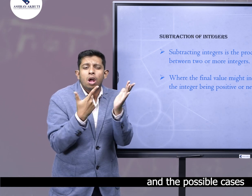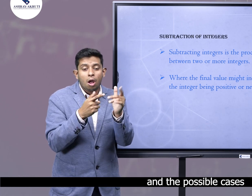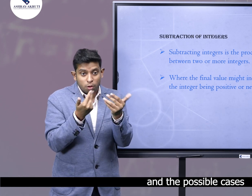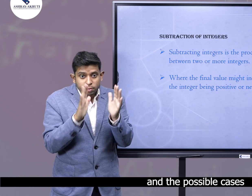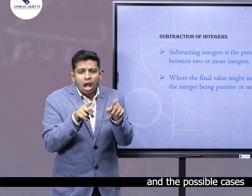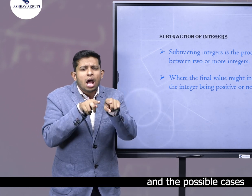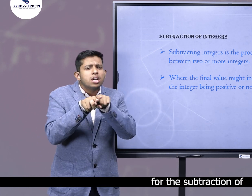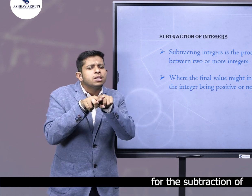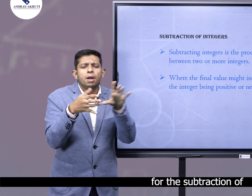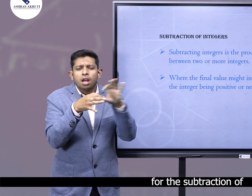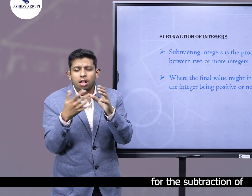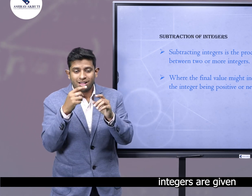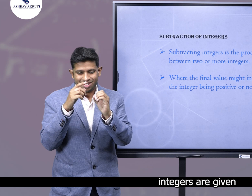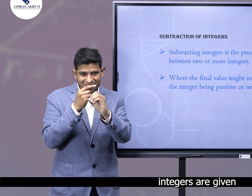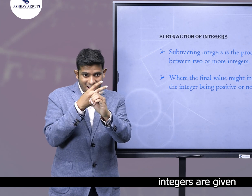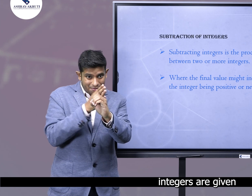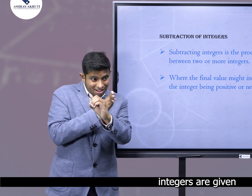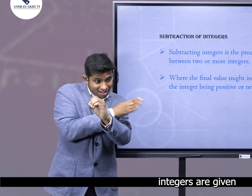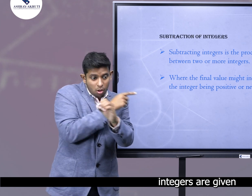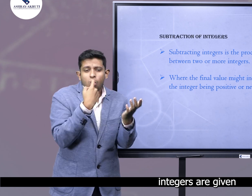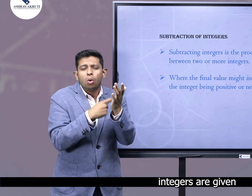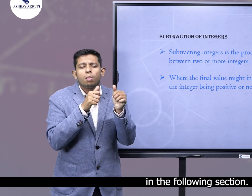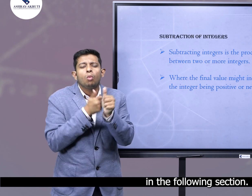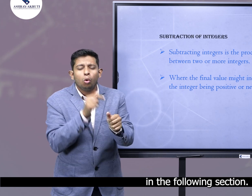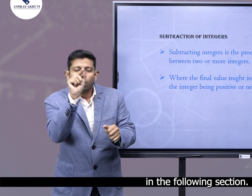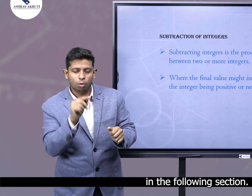possible cases for the subtraction of integers are given in the following section.